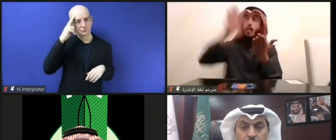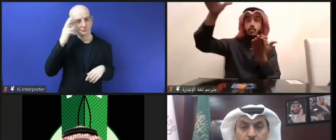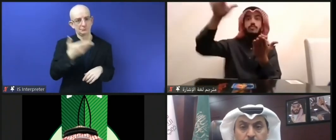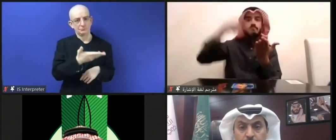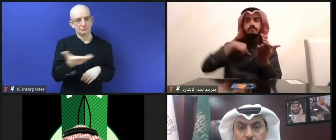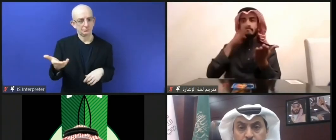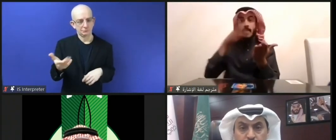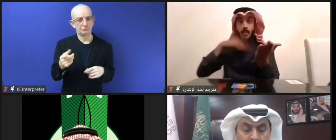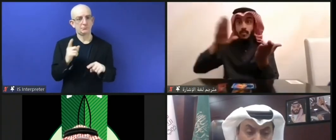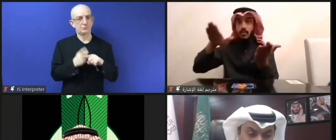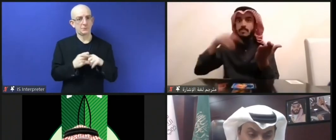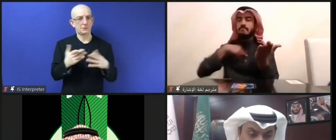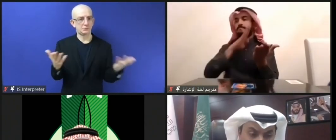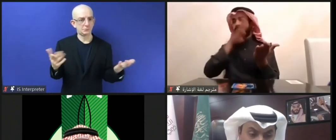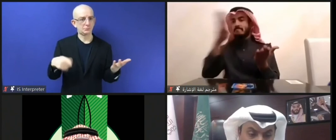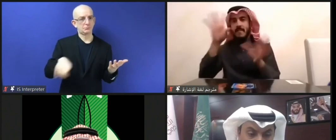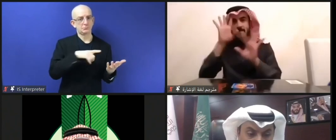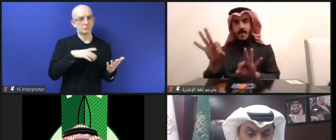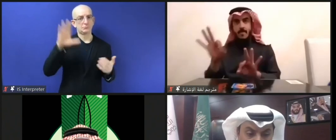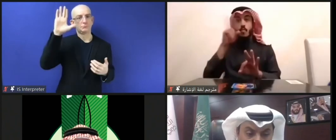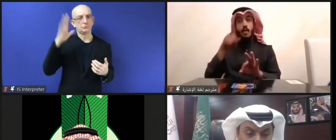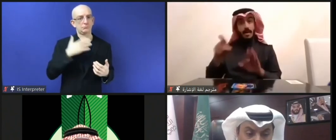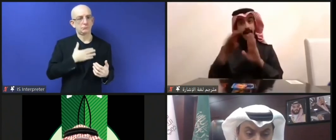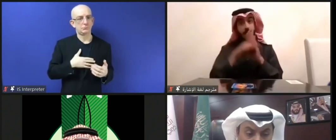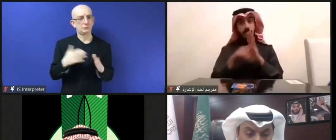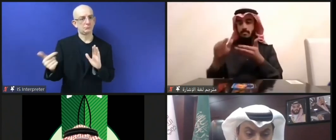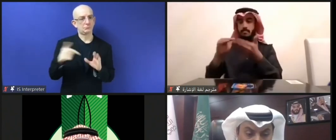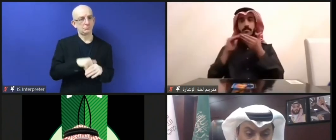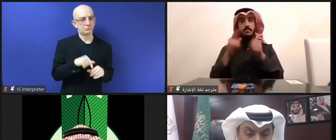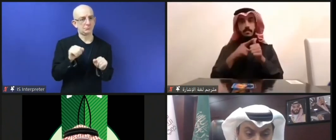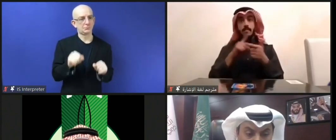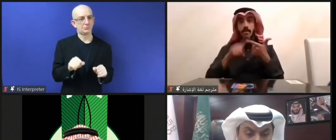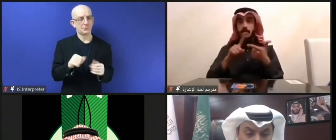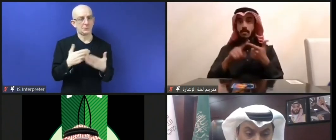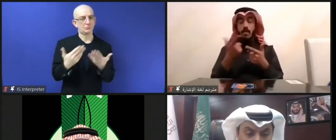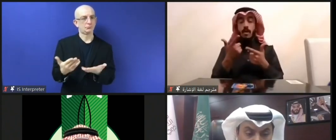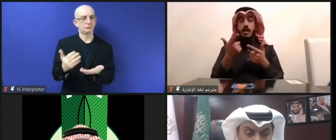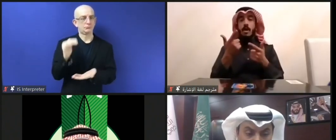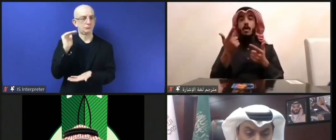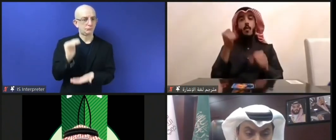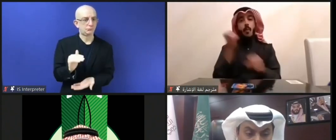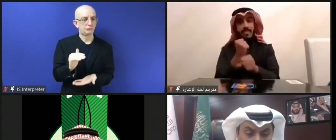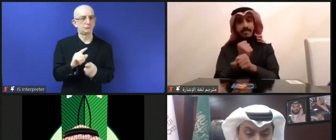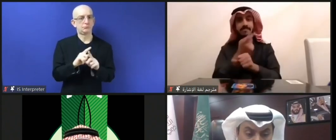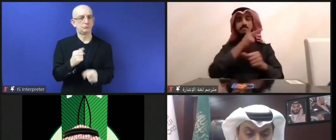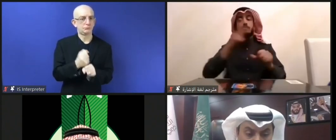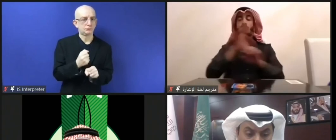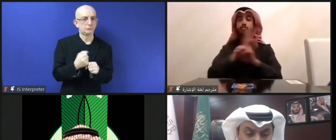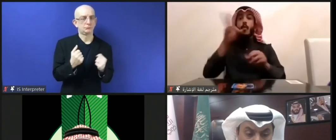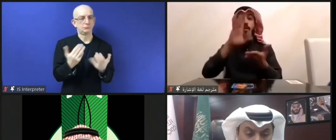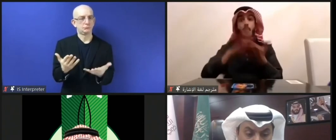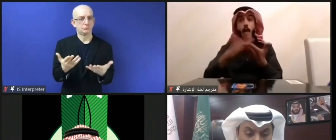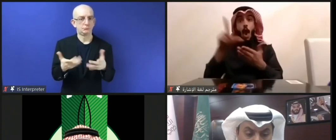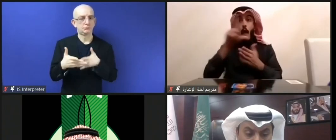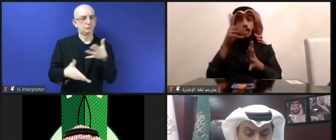the application provide the offers and discounts and jobs and free sign language, and each of a person with disability can suggest